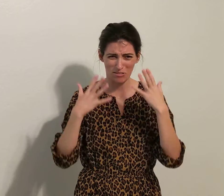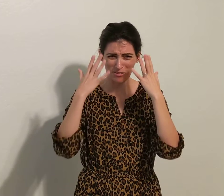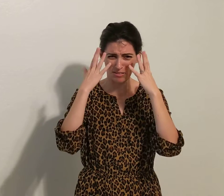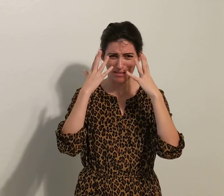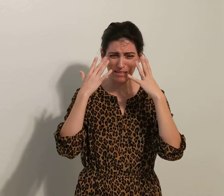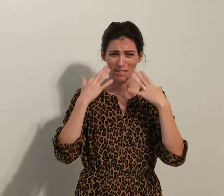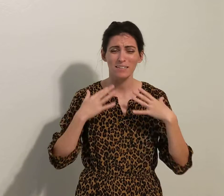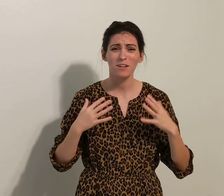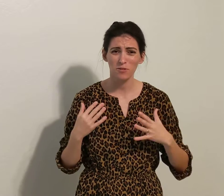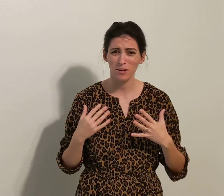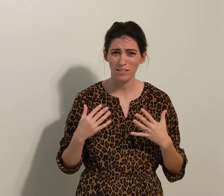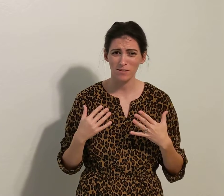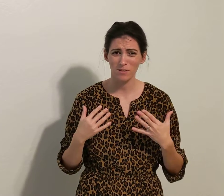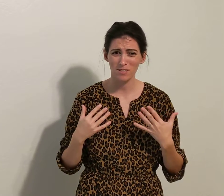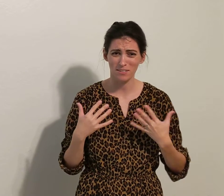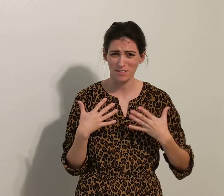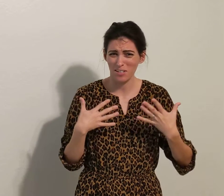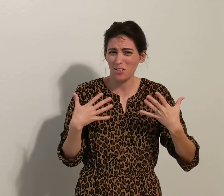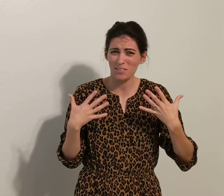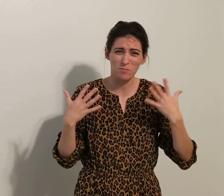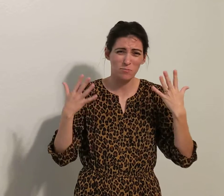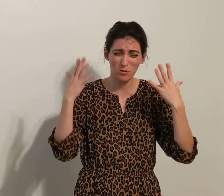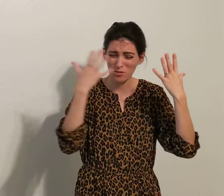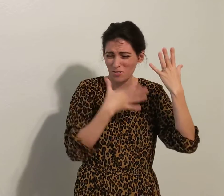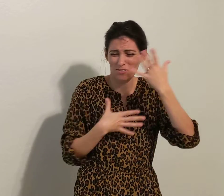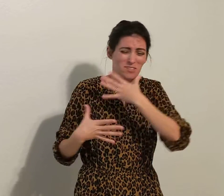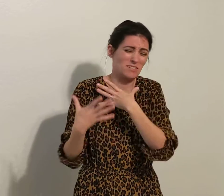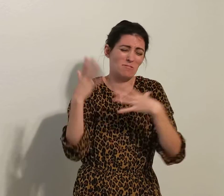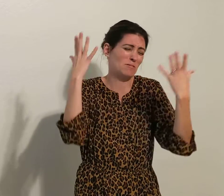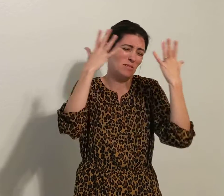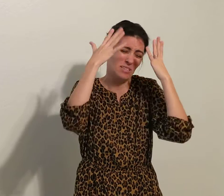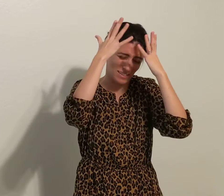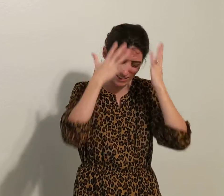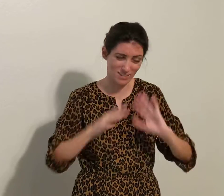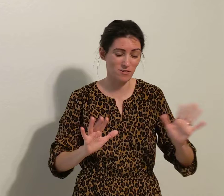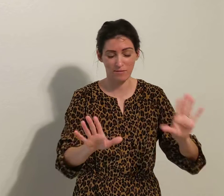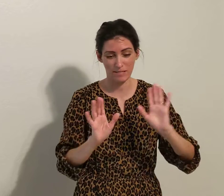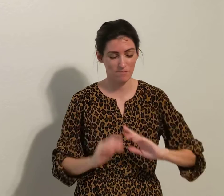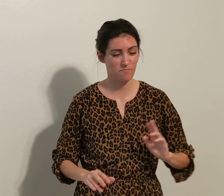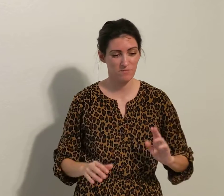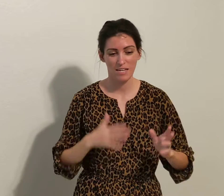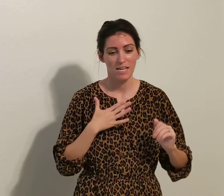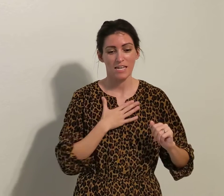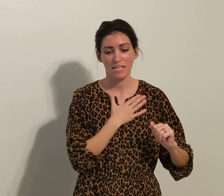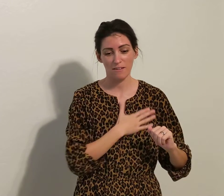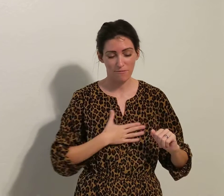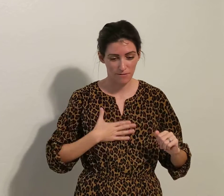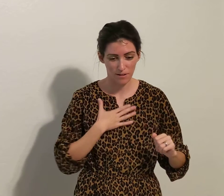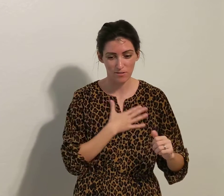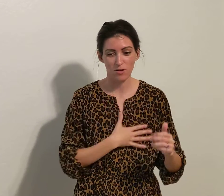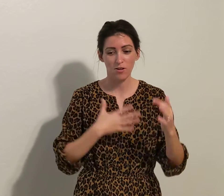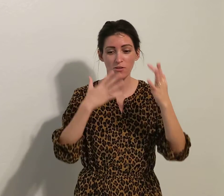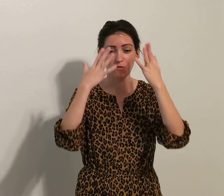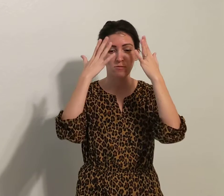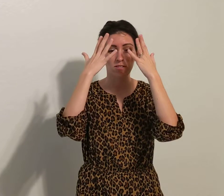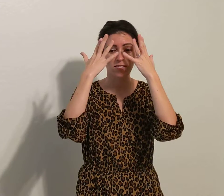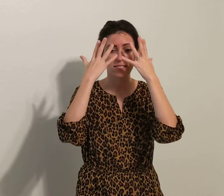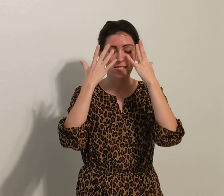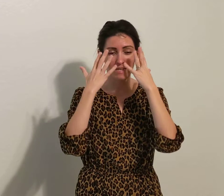tears, and you ever cry so much that there's ugly boogers and ugh. So anyways, he felt all that was